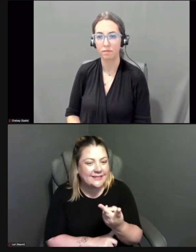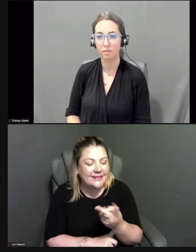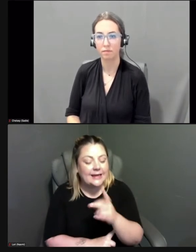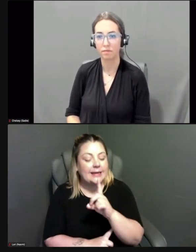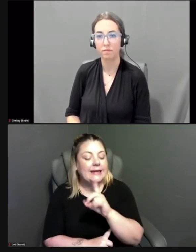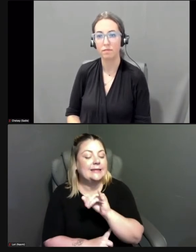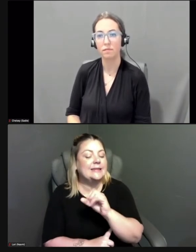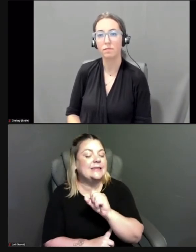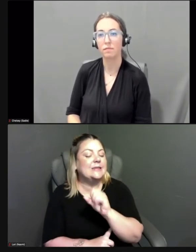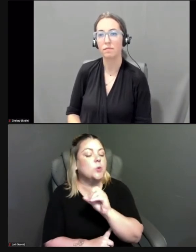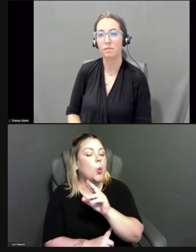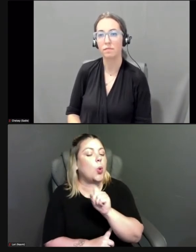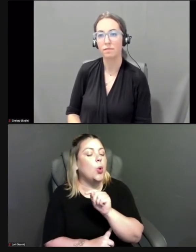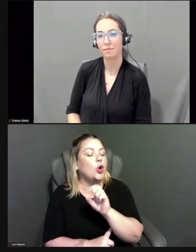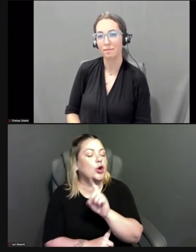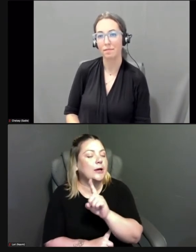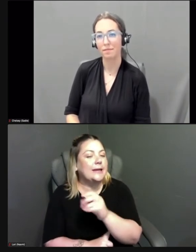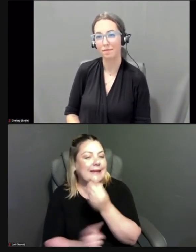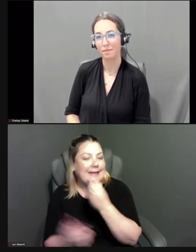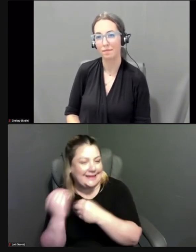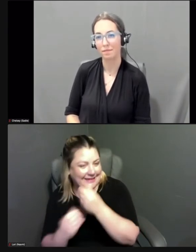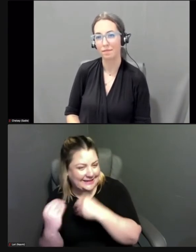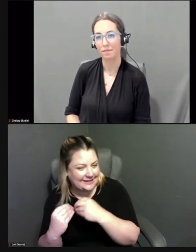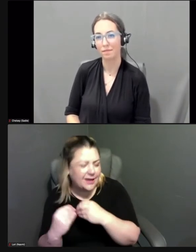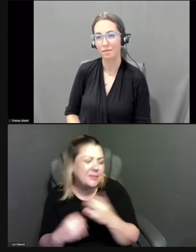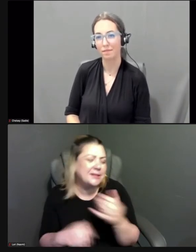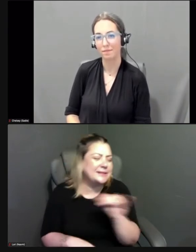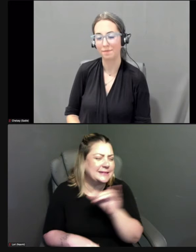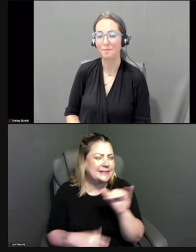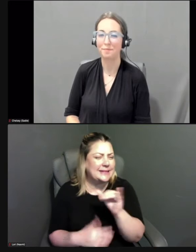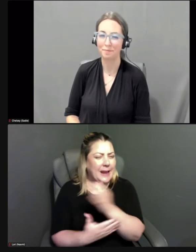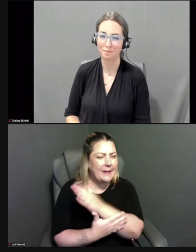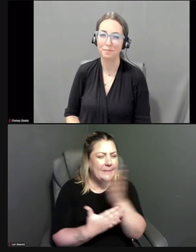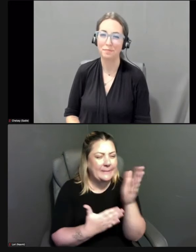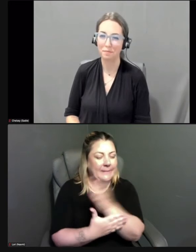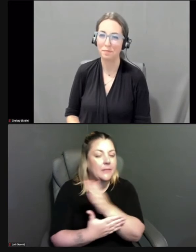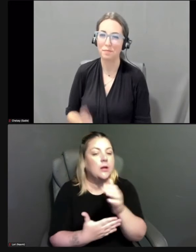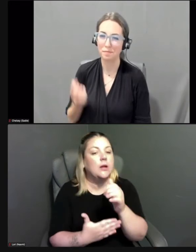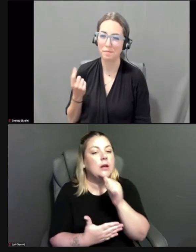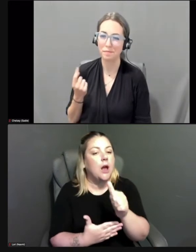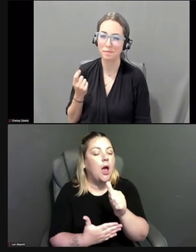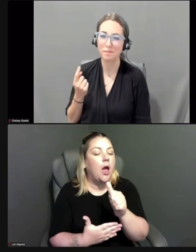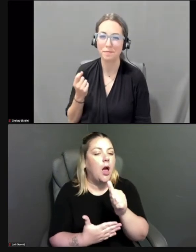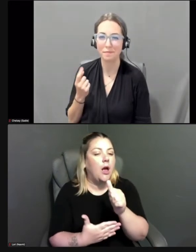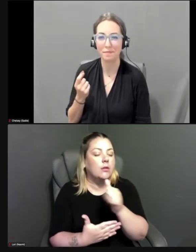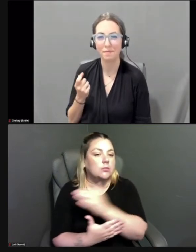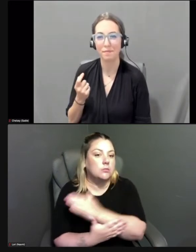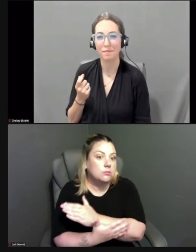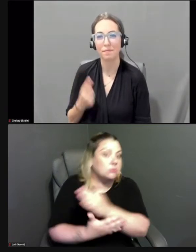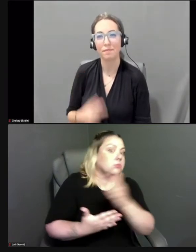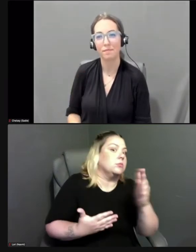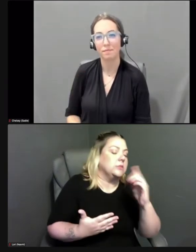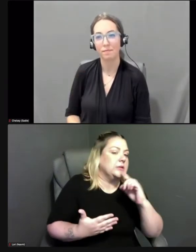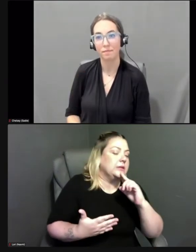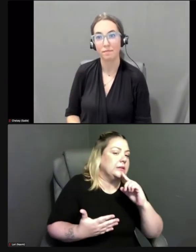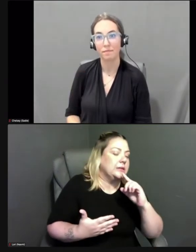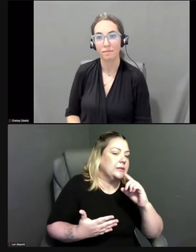we know, like, it's all on the same spectrum, but definitely less severe. But I would say, like,